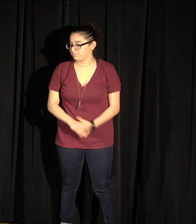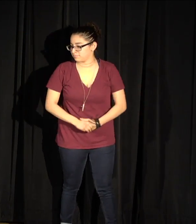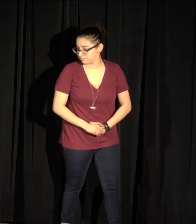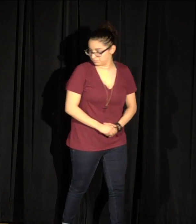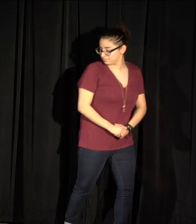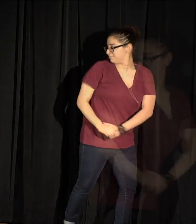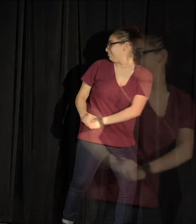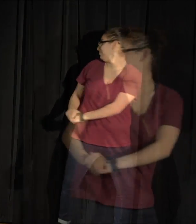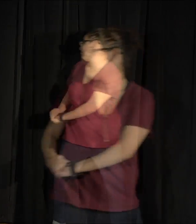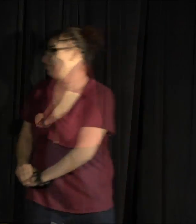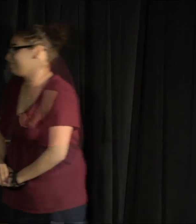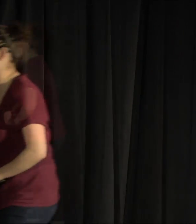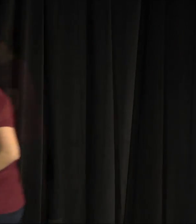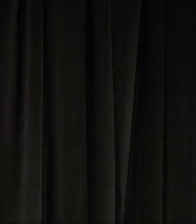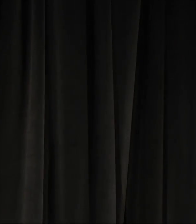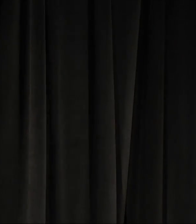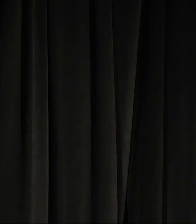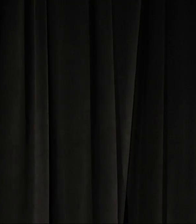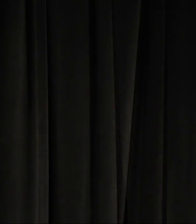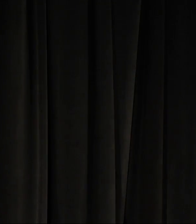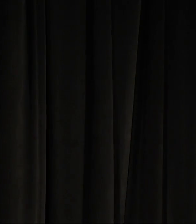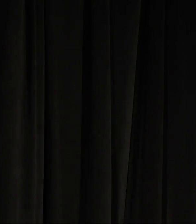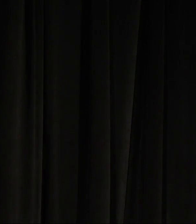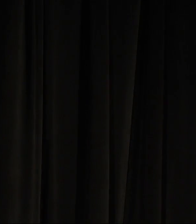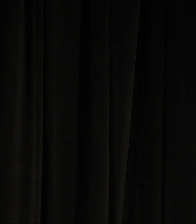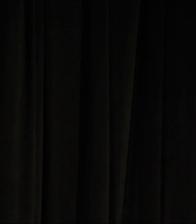It would be all over that deaf people were the majority.